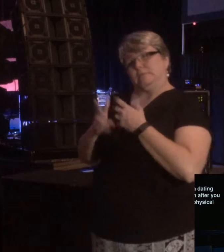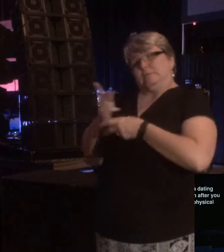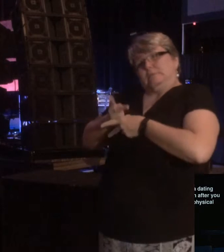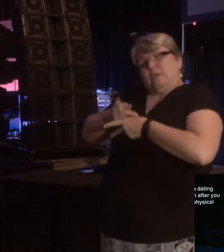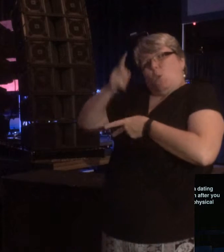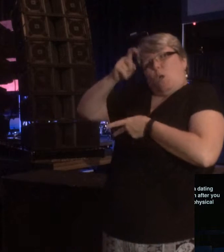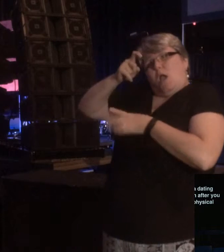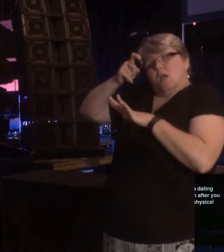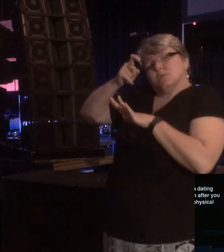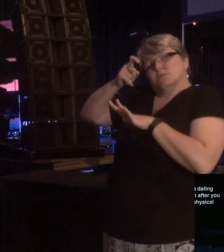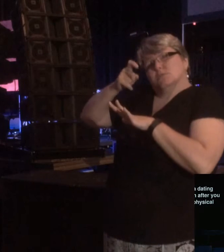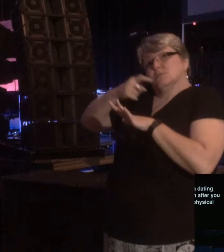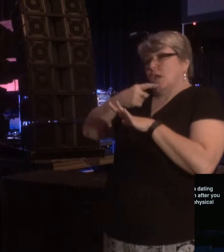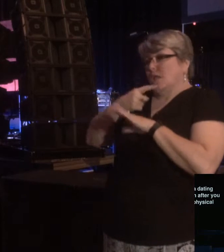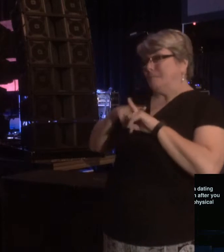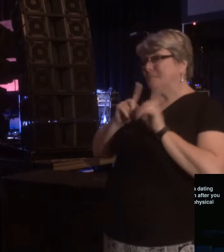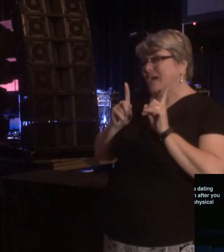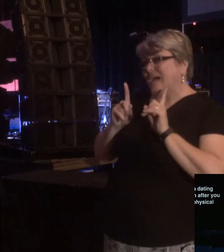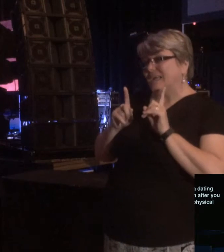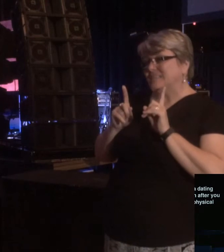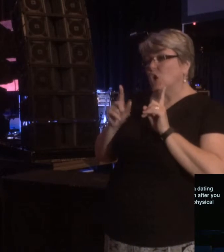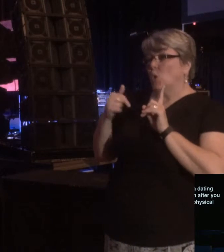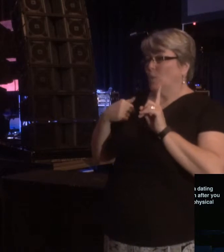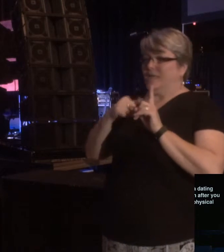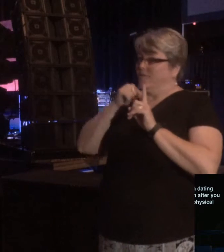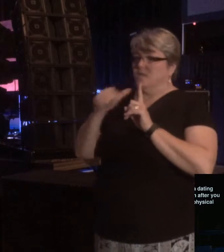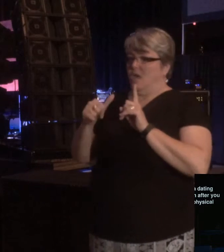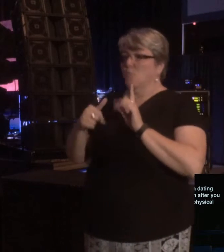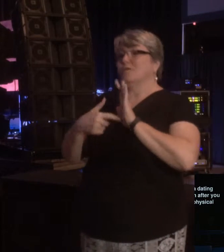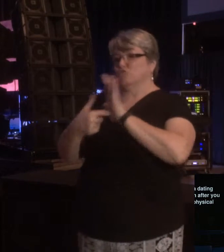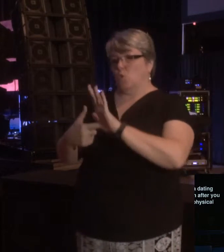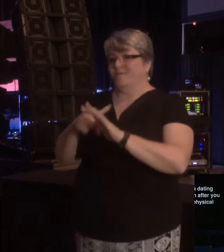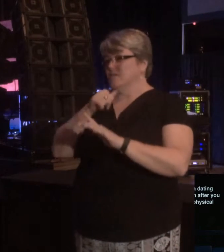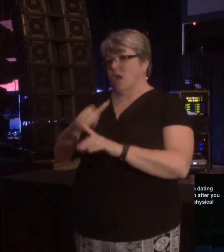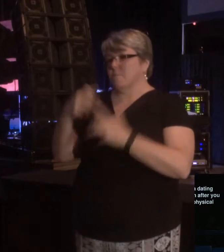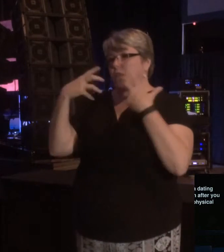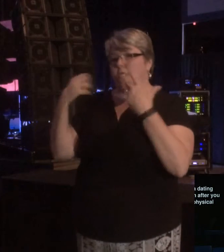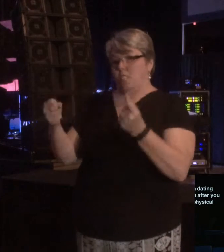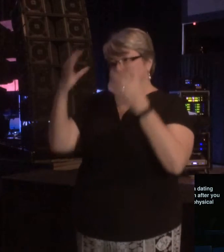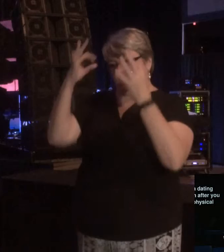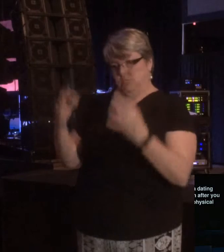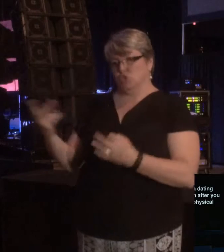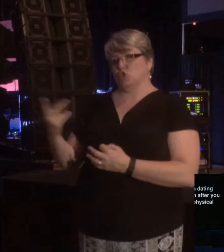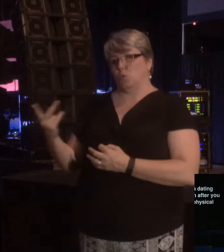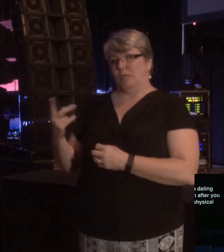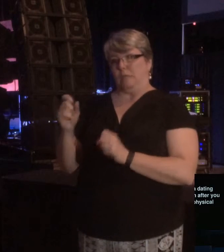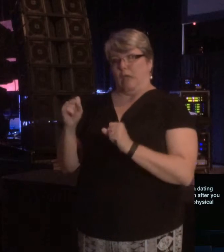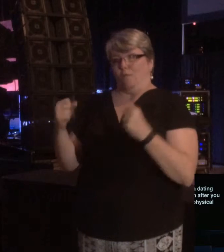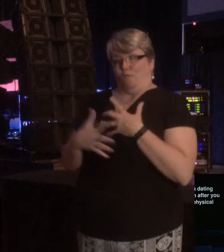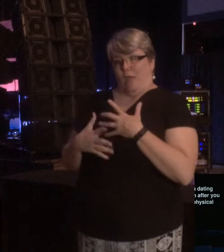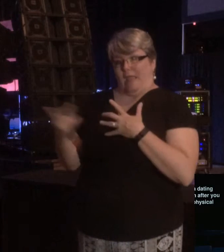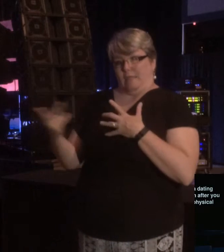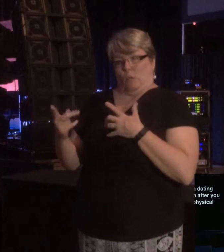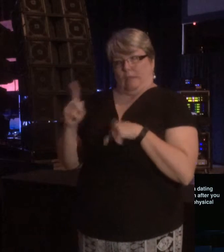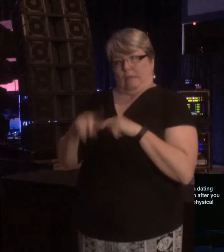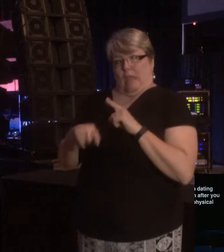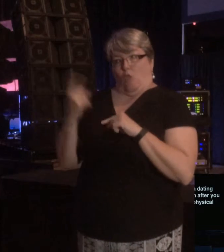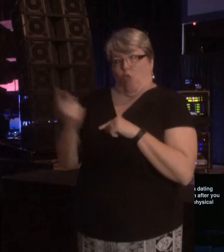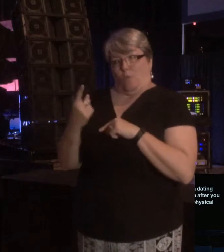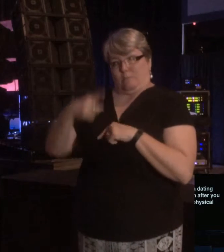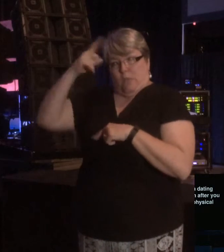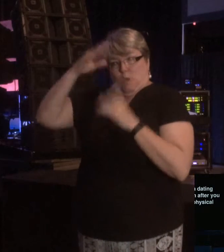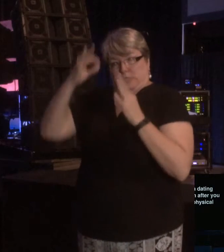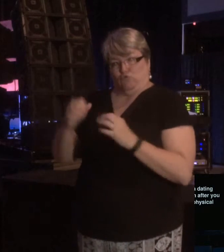another chance, I was completely caught off guard. But he was... The Jeff that we